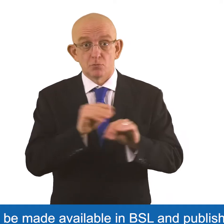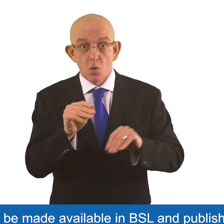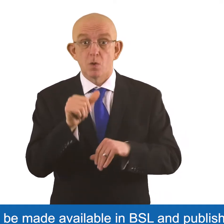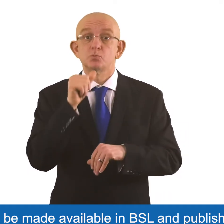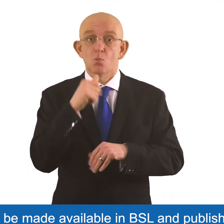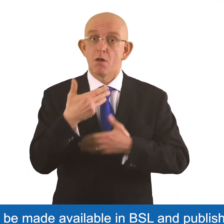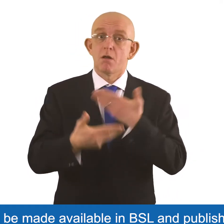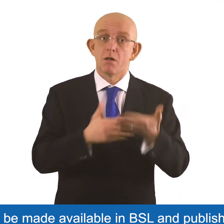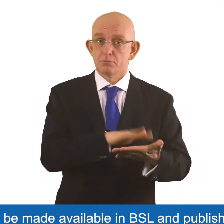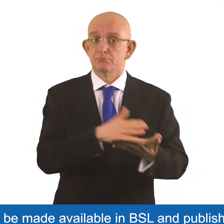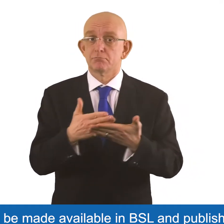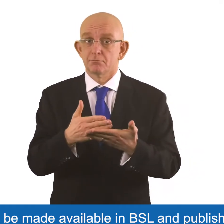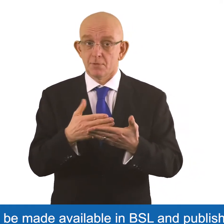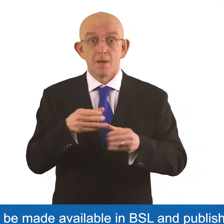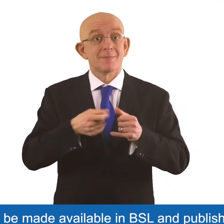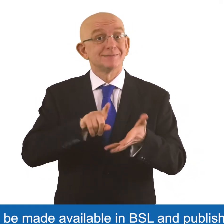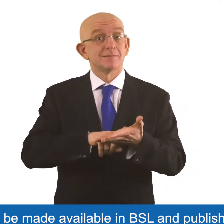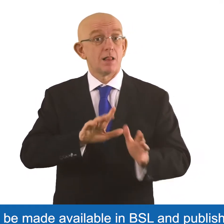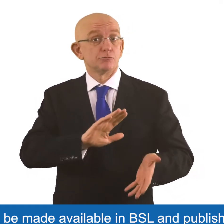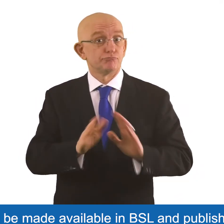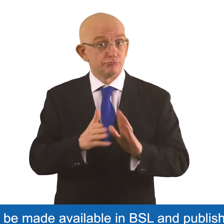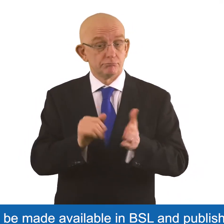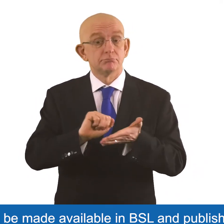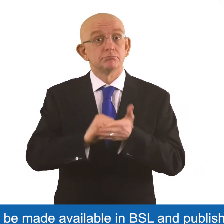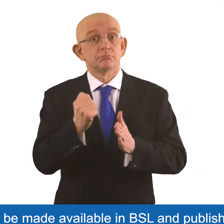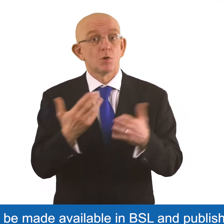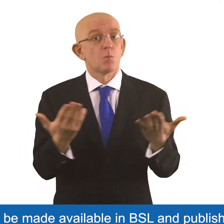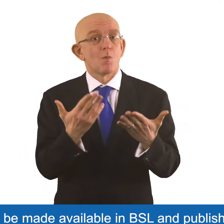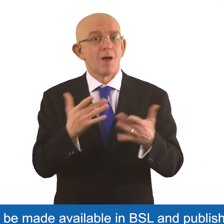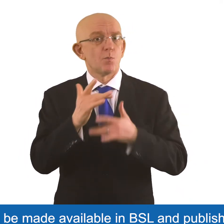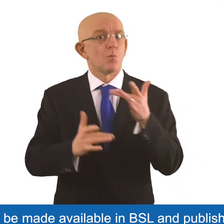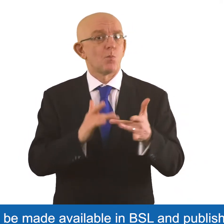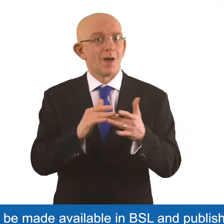The reports will be made available in BSL and published on gov.uk.